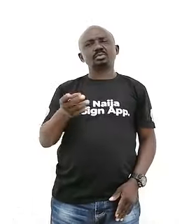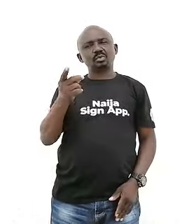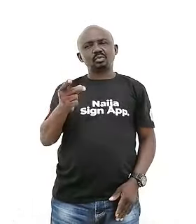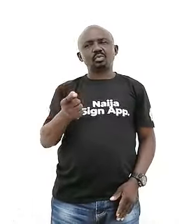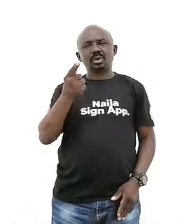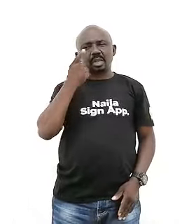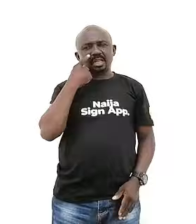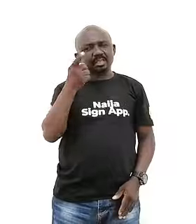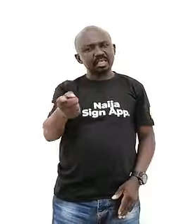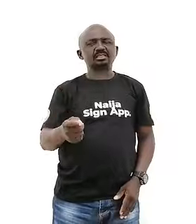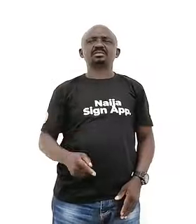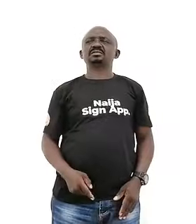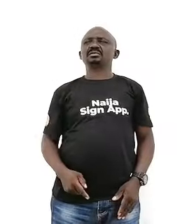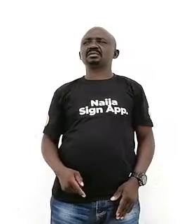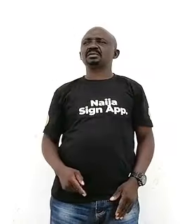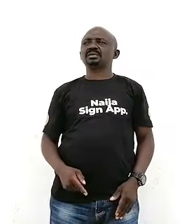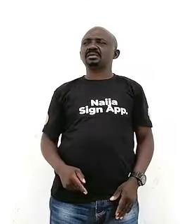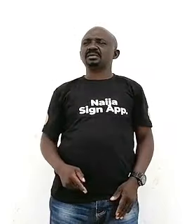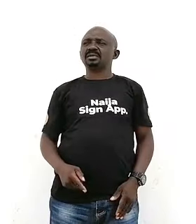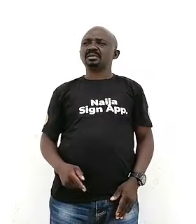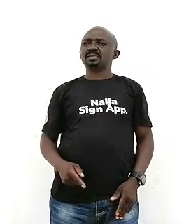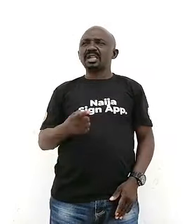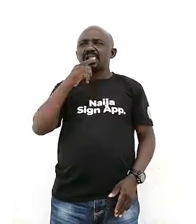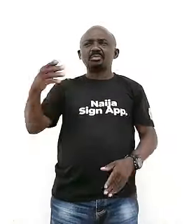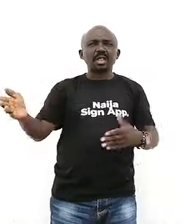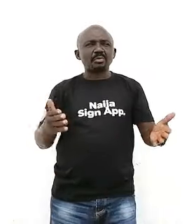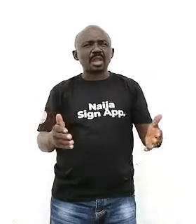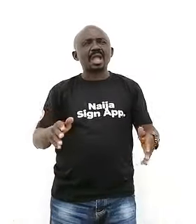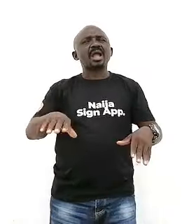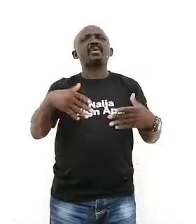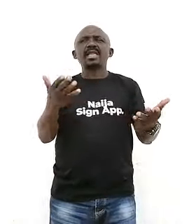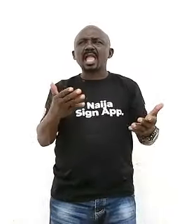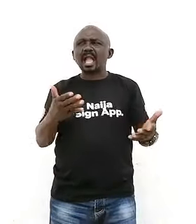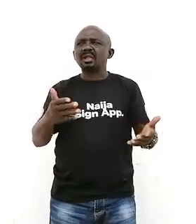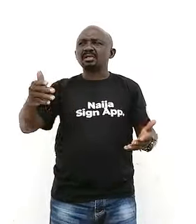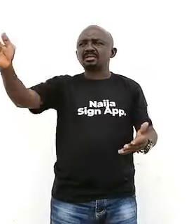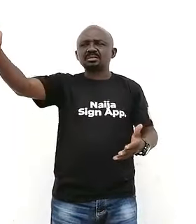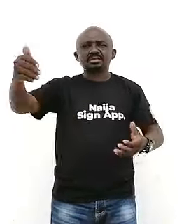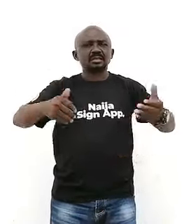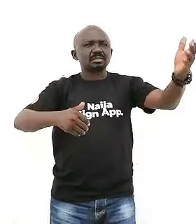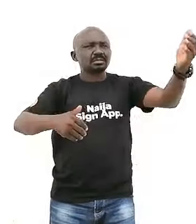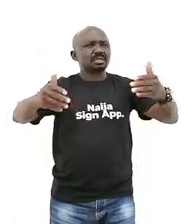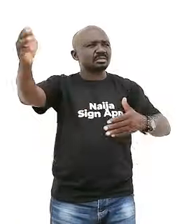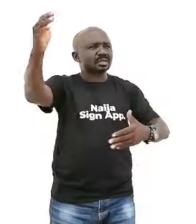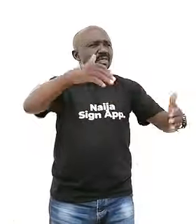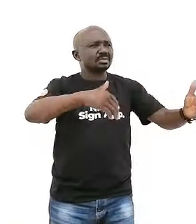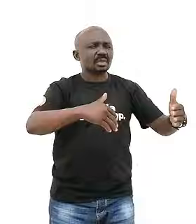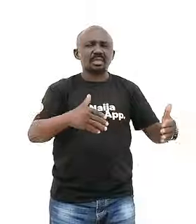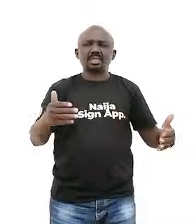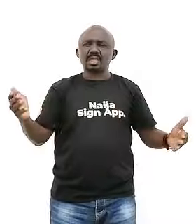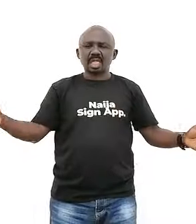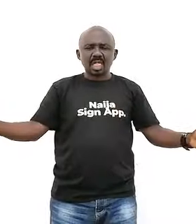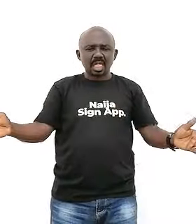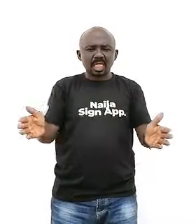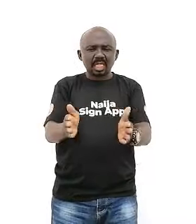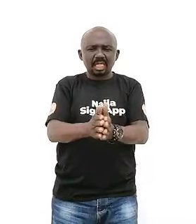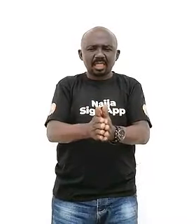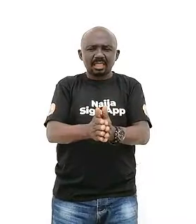the beauty of it that when you hear from another person who speaks a different tongue than yours, but the same country, it was